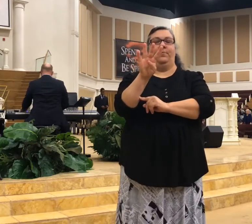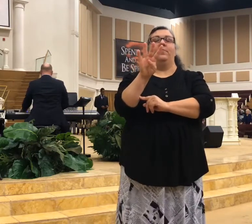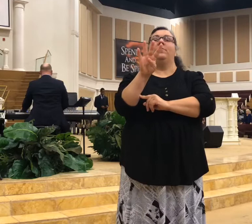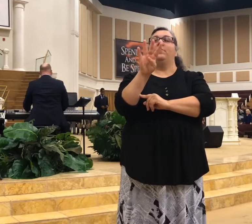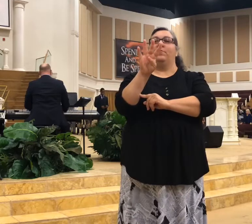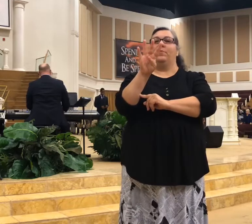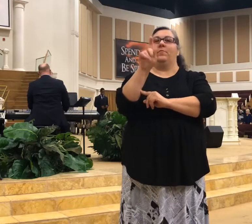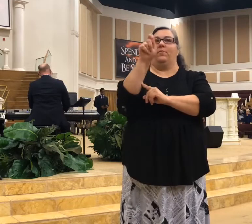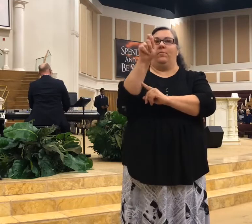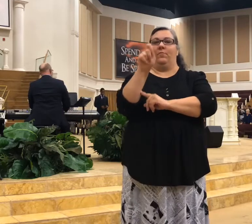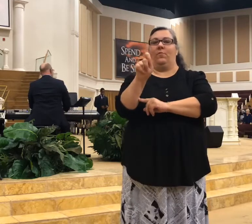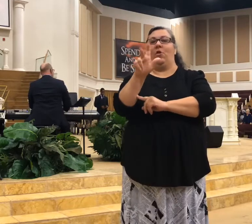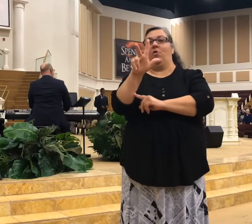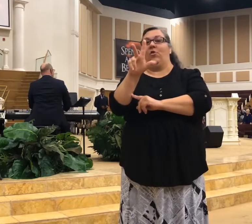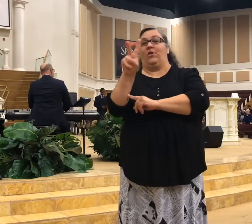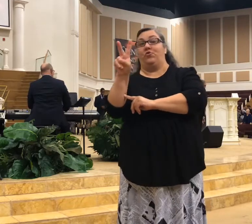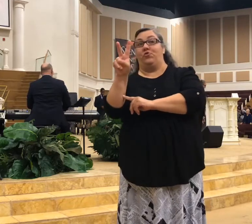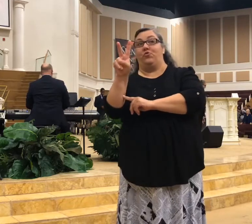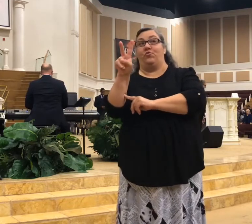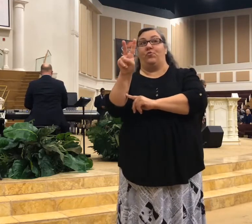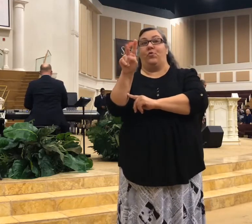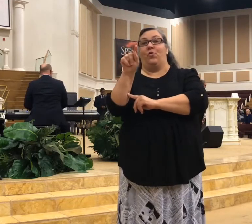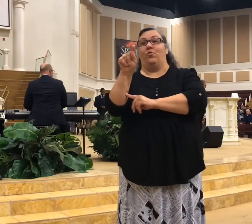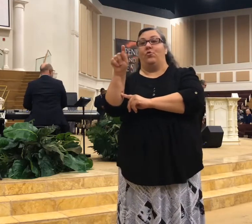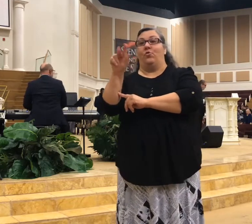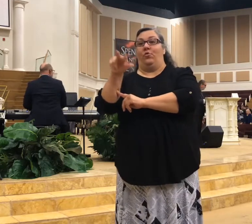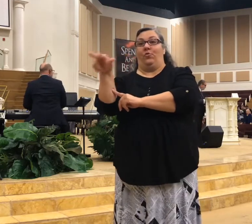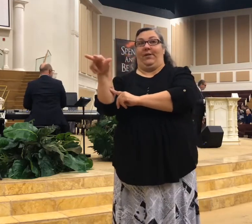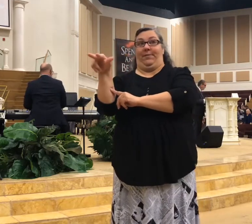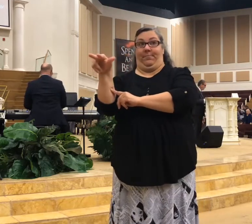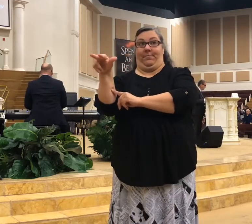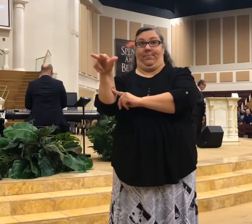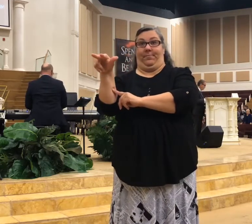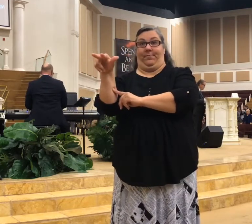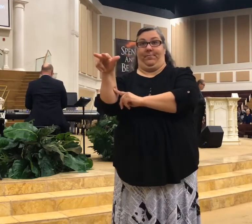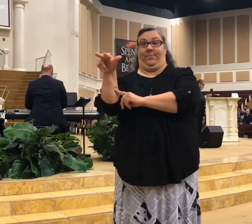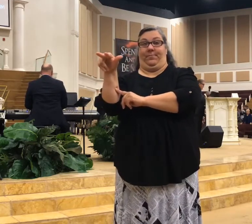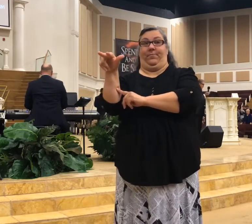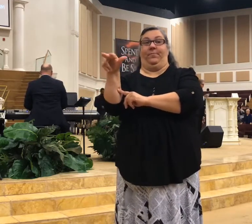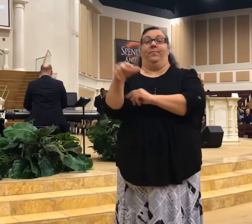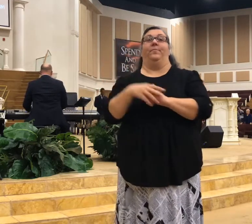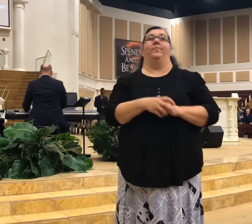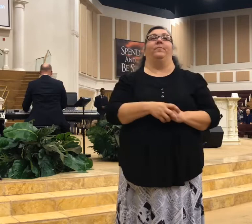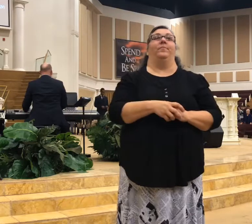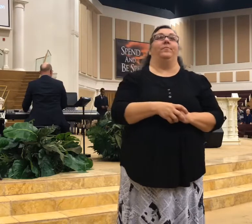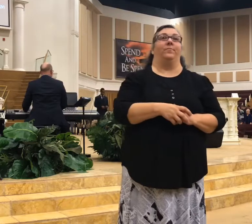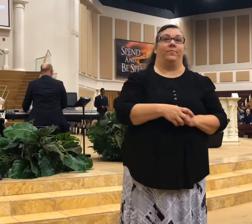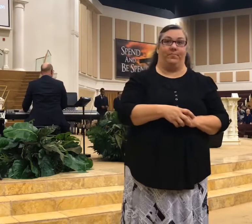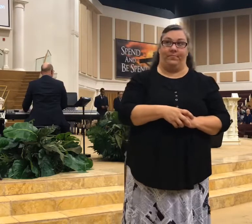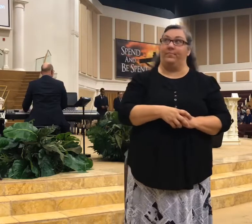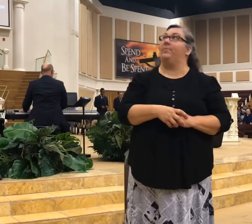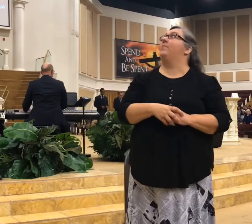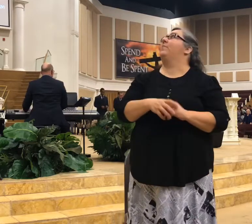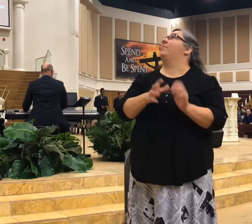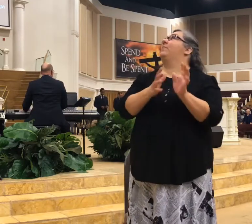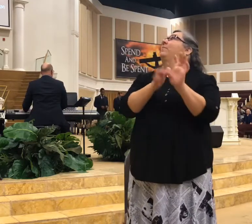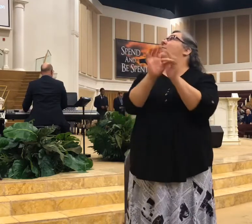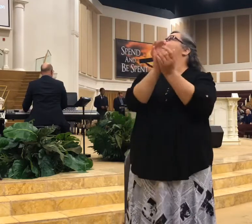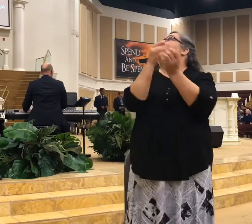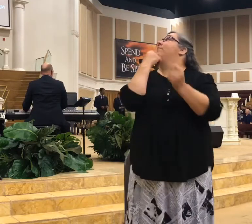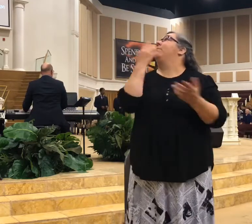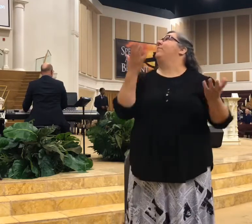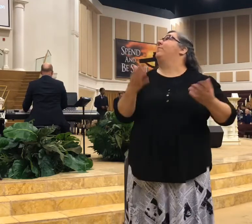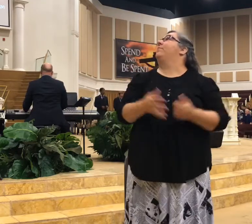want to read verses 32 and 33. Here is what the Bible says.